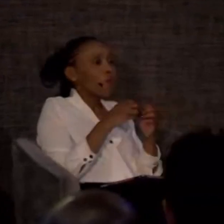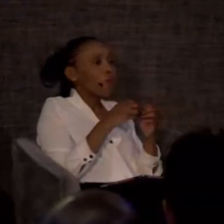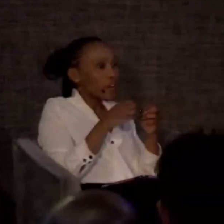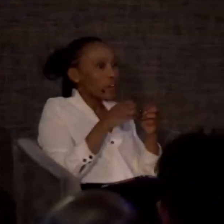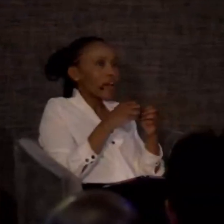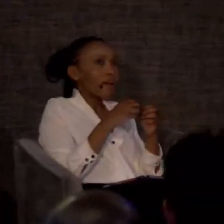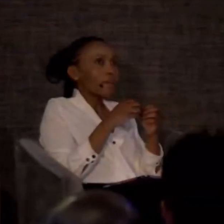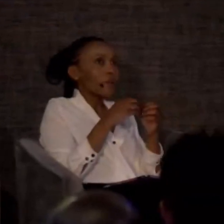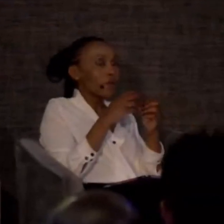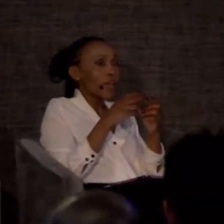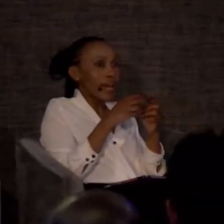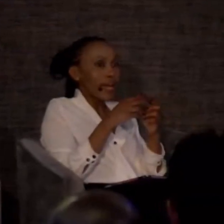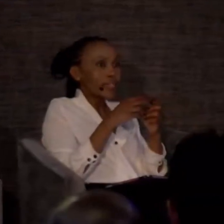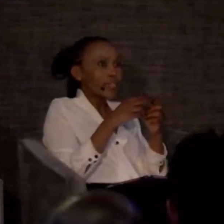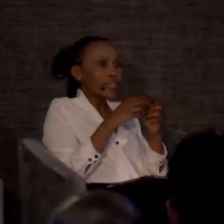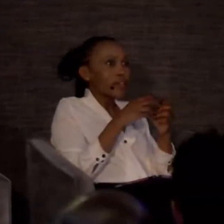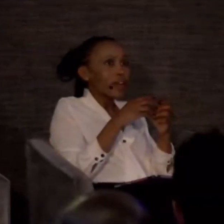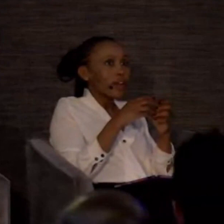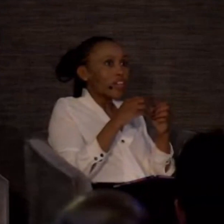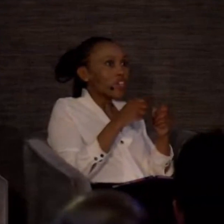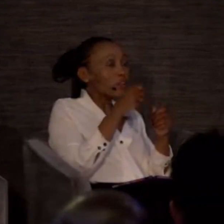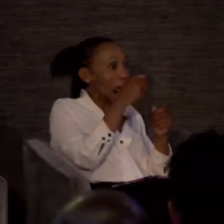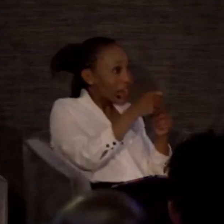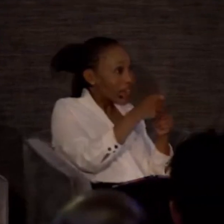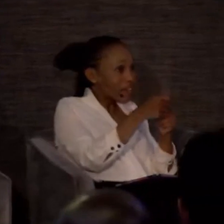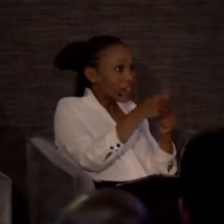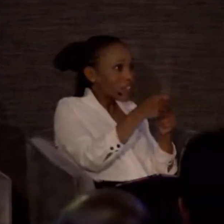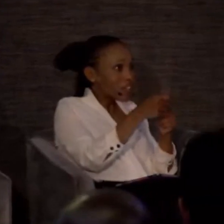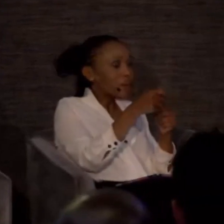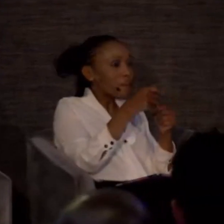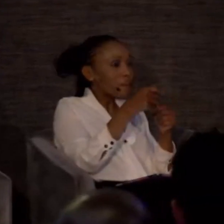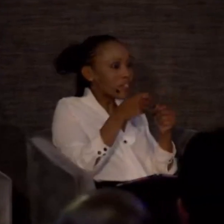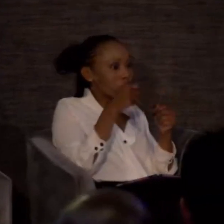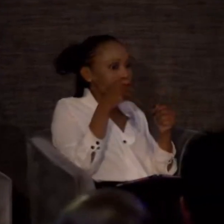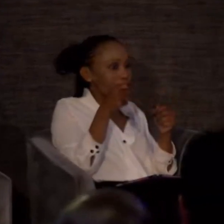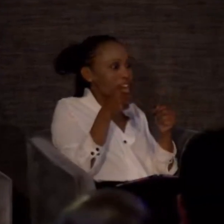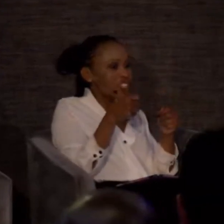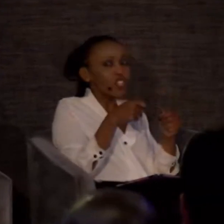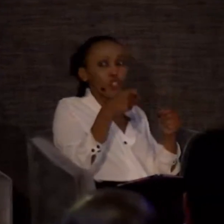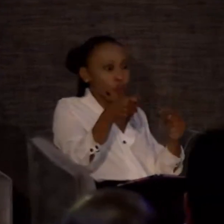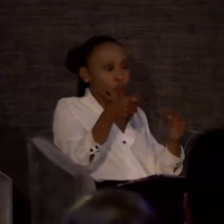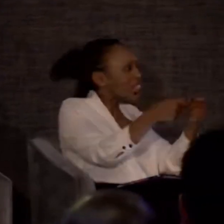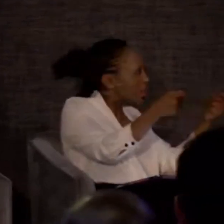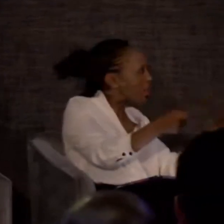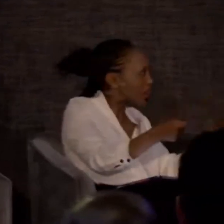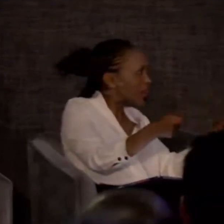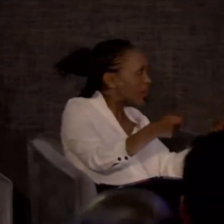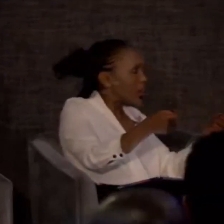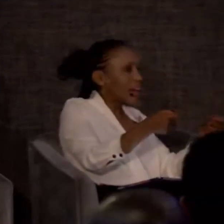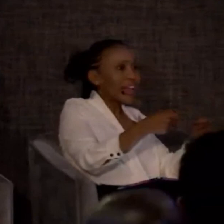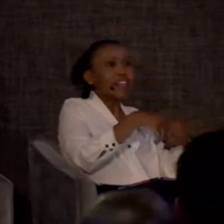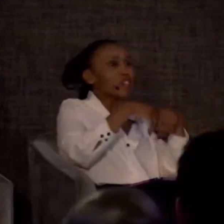why not look at actually paying a grant on the basis of someone actually doing